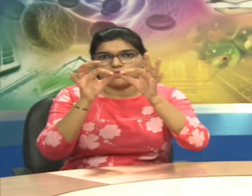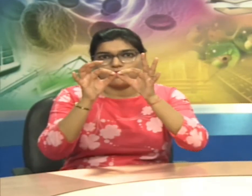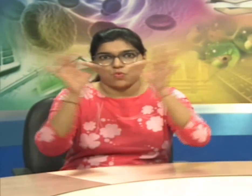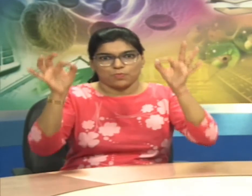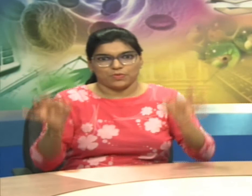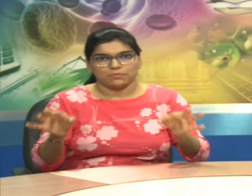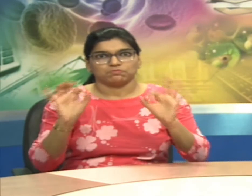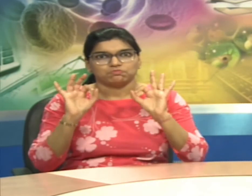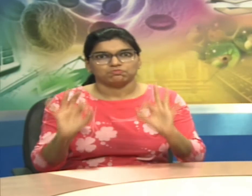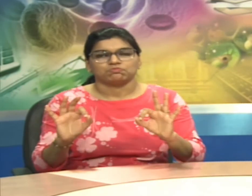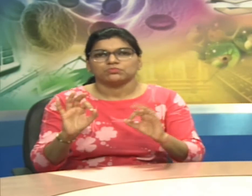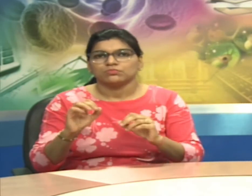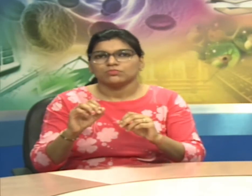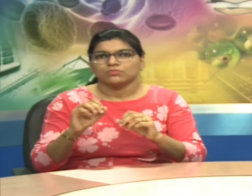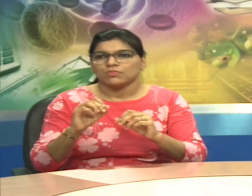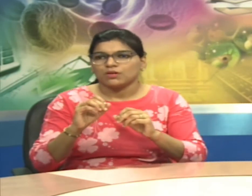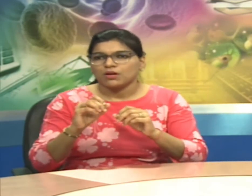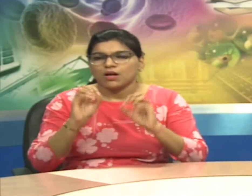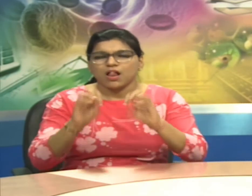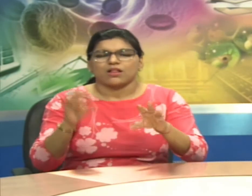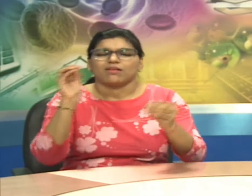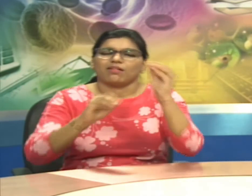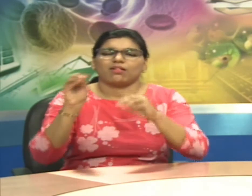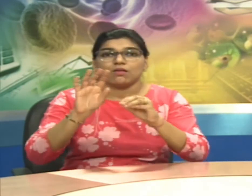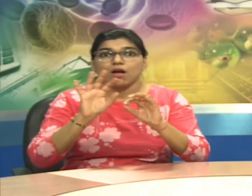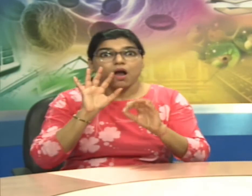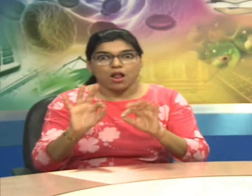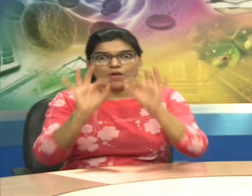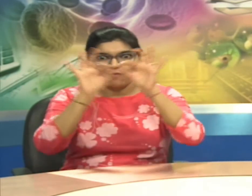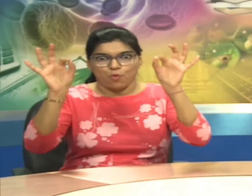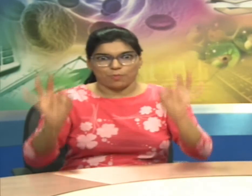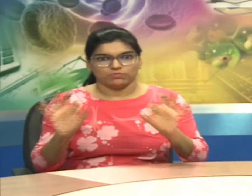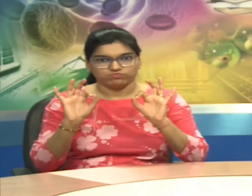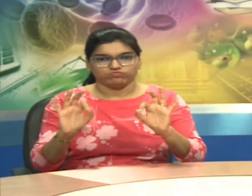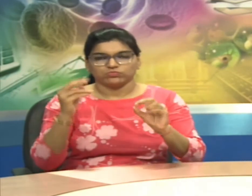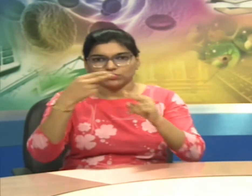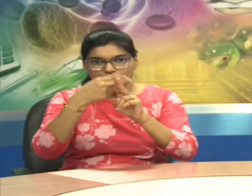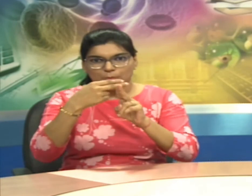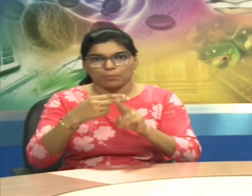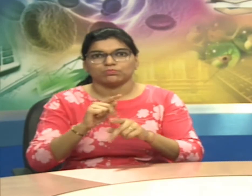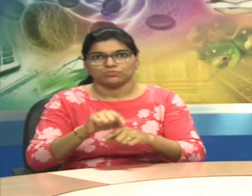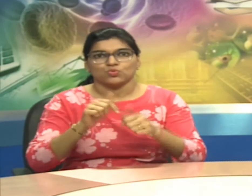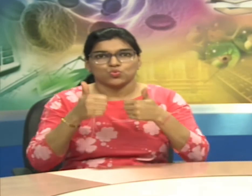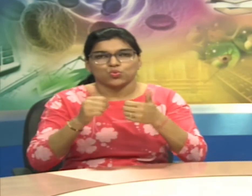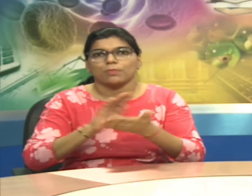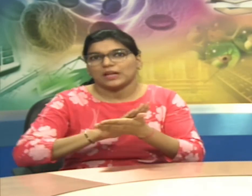Next word is formulated, which means it is have a organized manner or